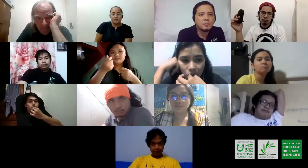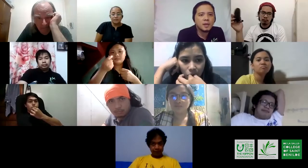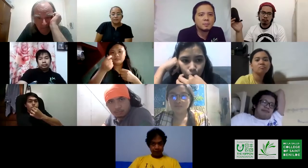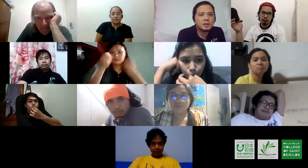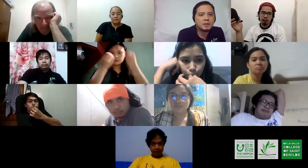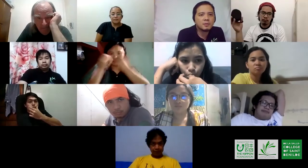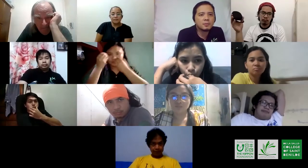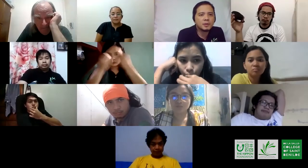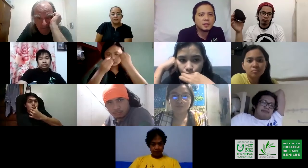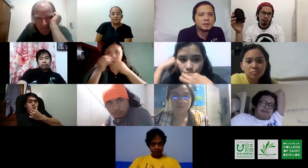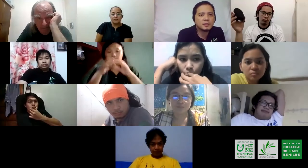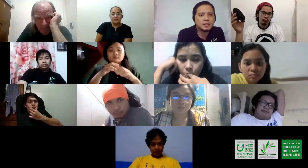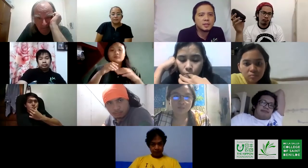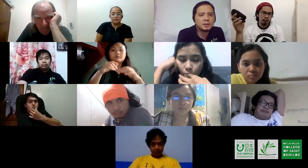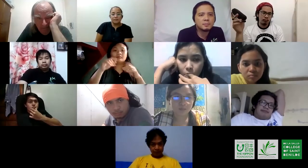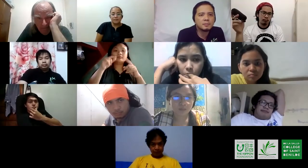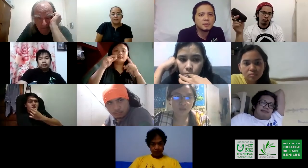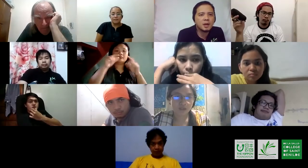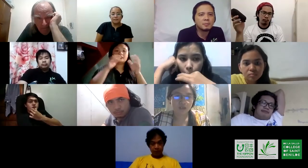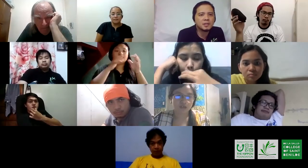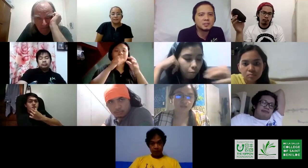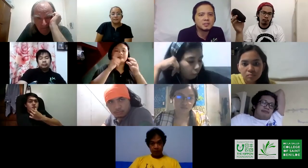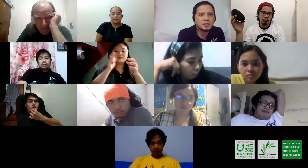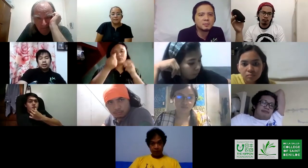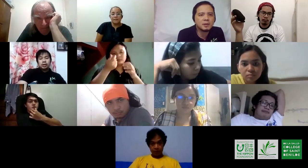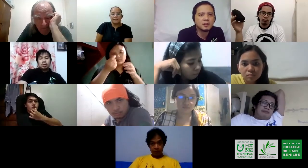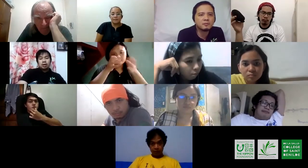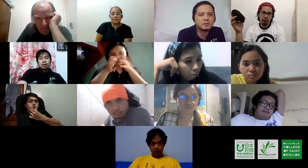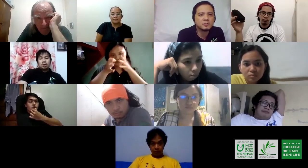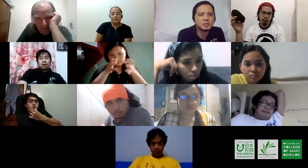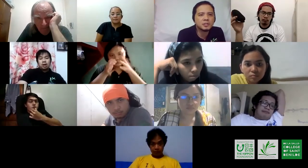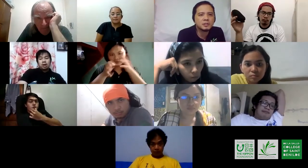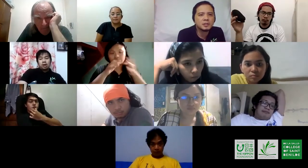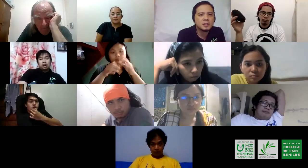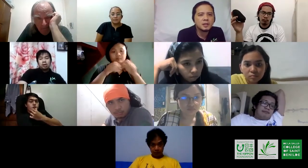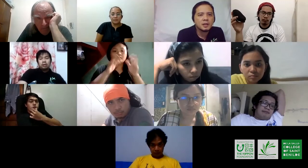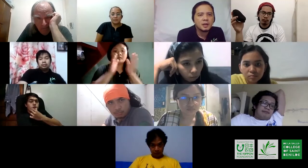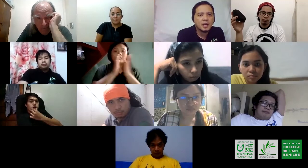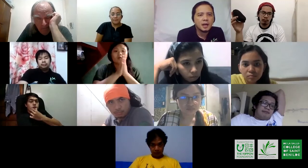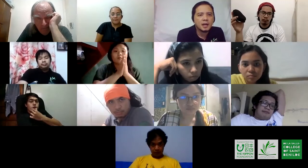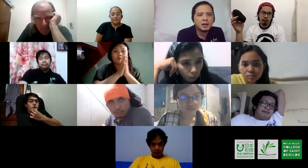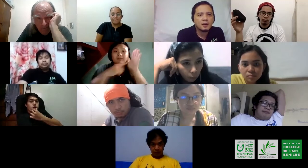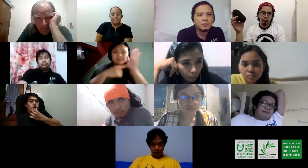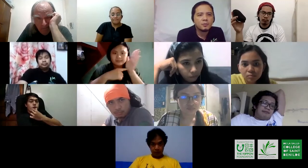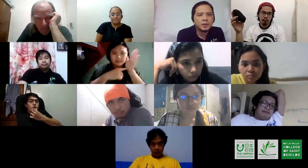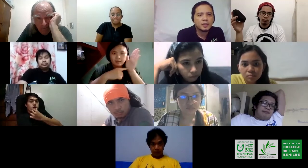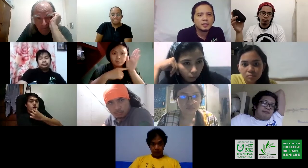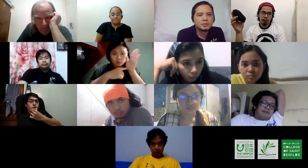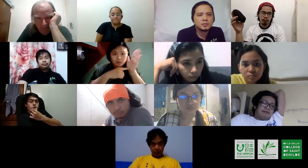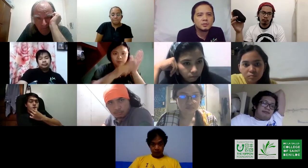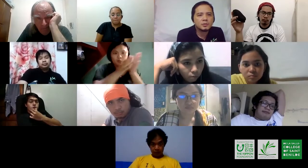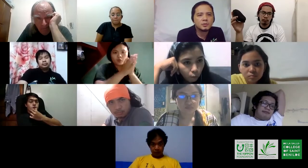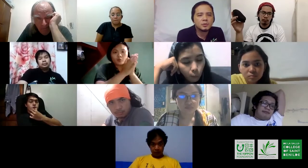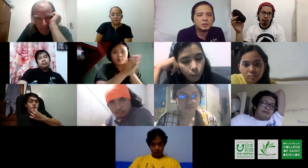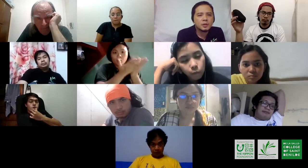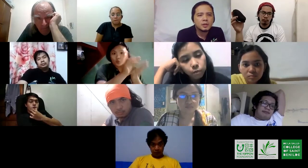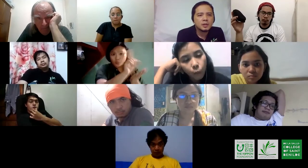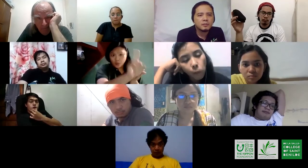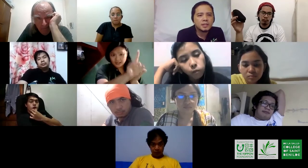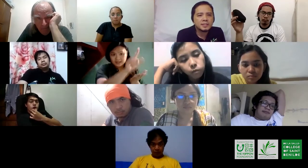So maybe within our team, because there's a little bit of a confusion, we can